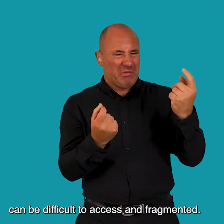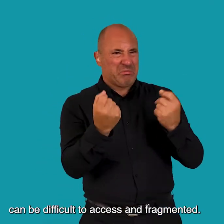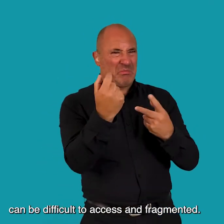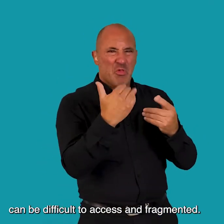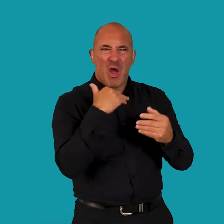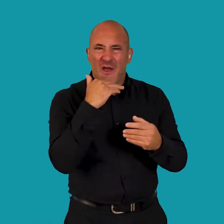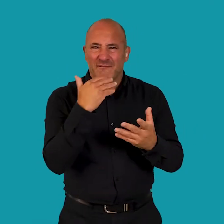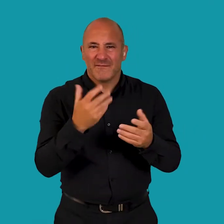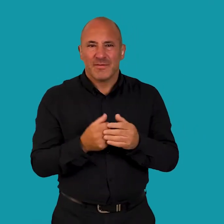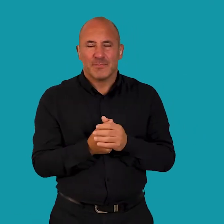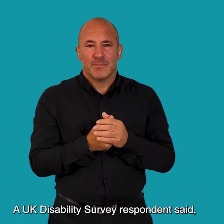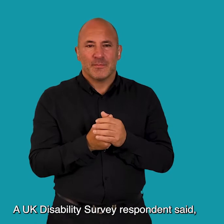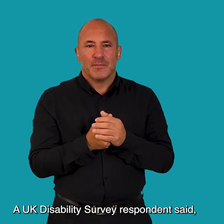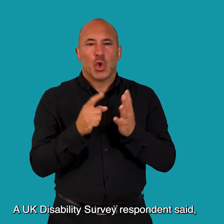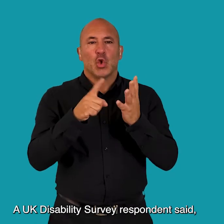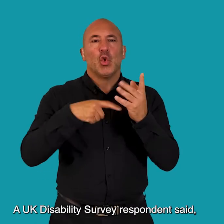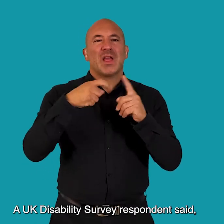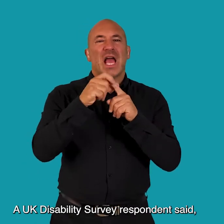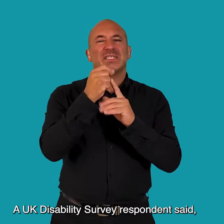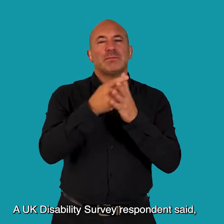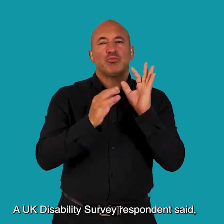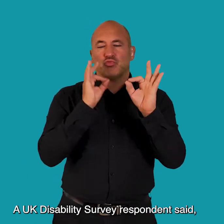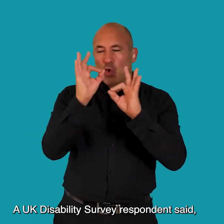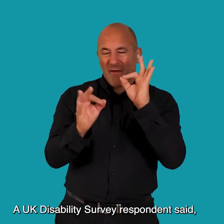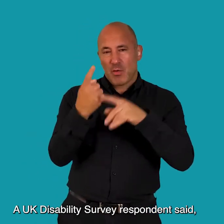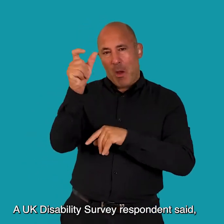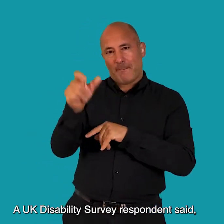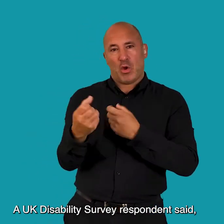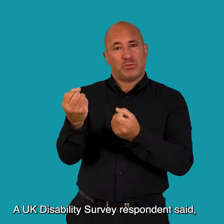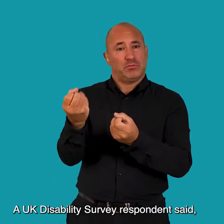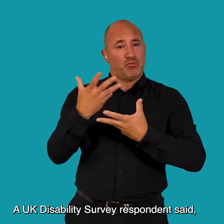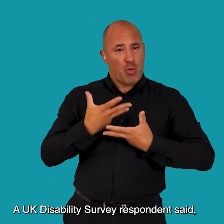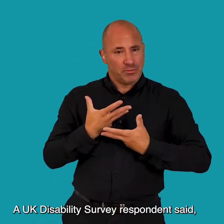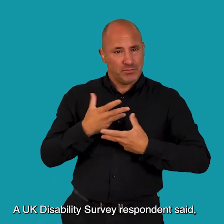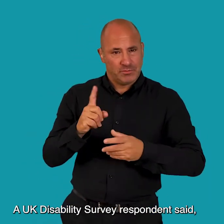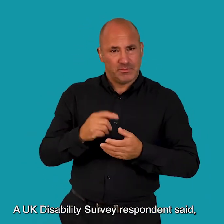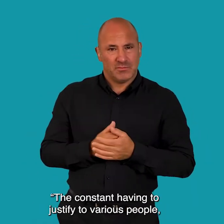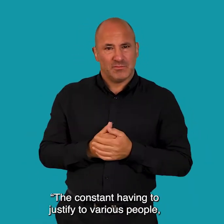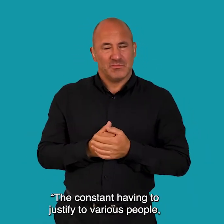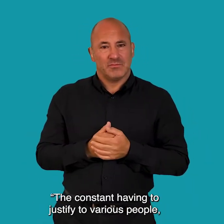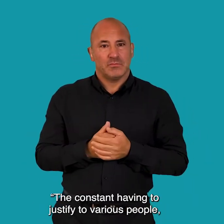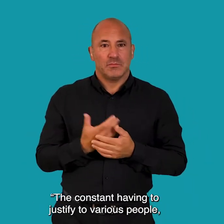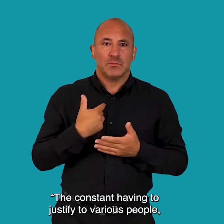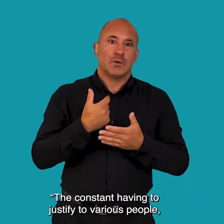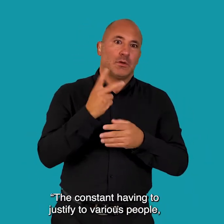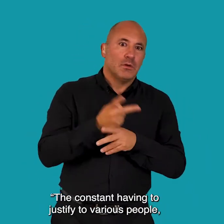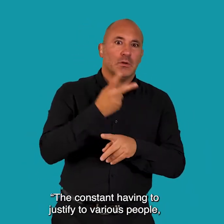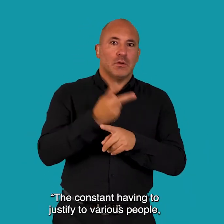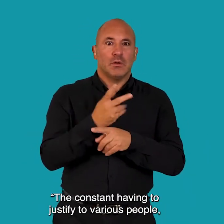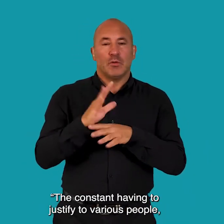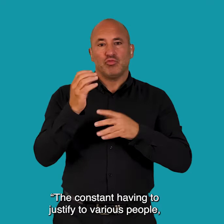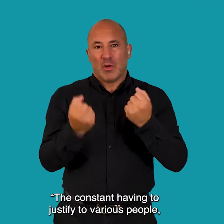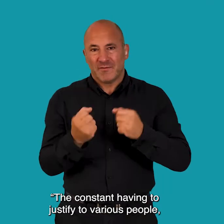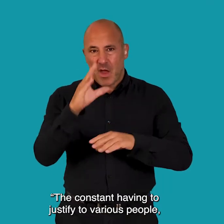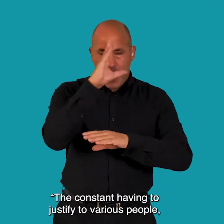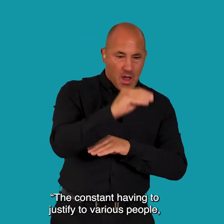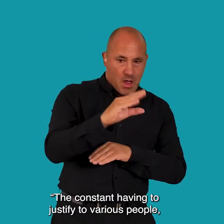fragmented. A UK disability survey respondent said, "The constant having to justify to various